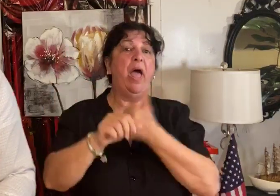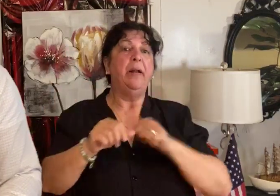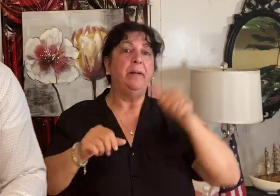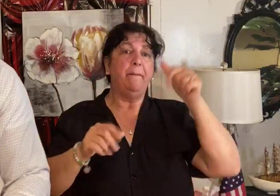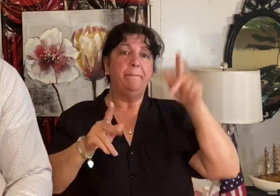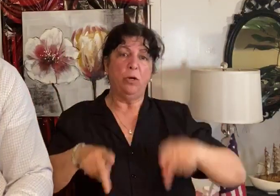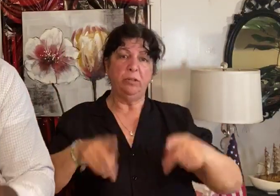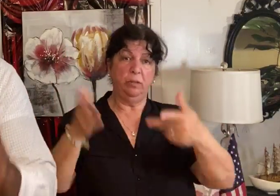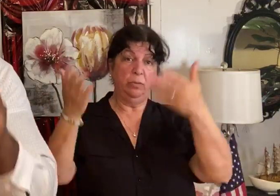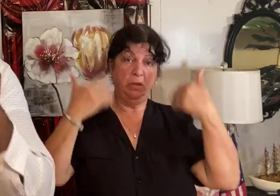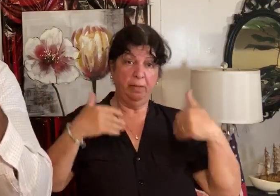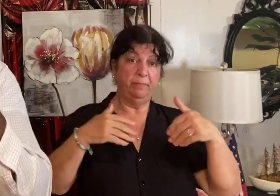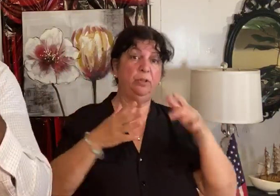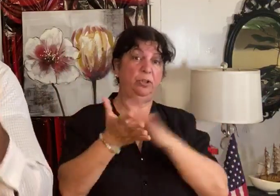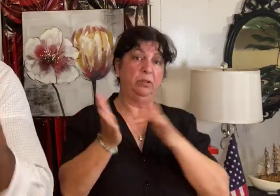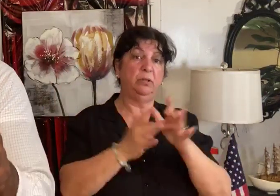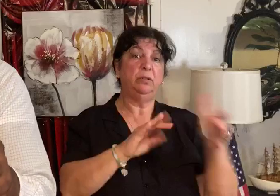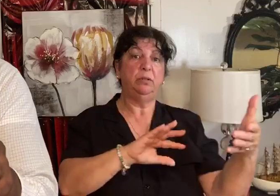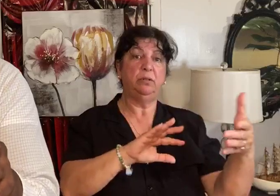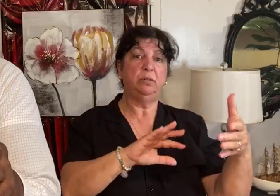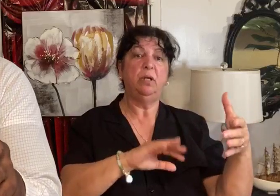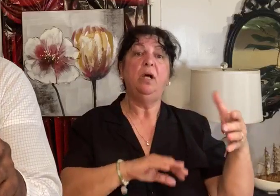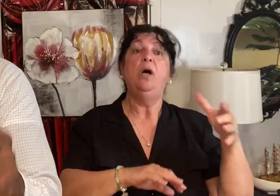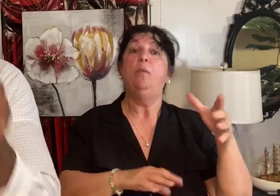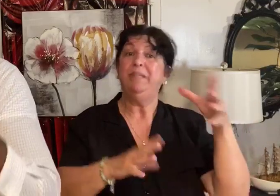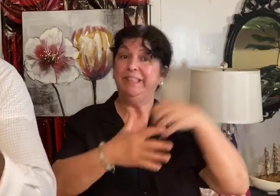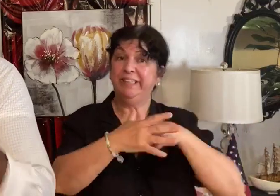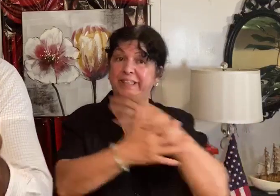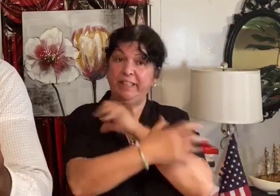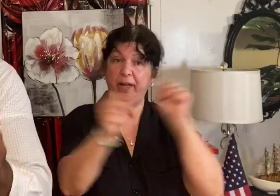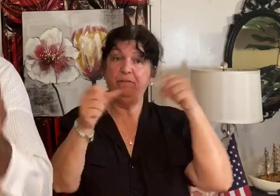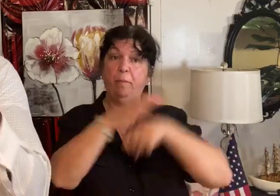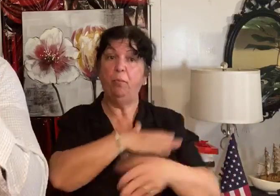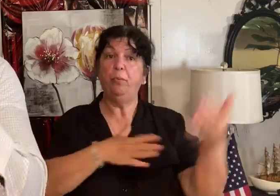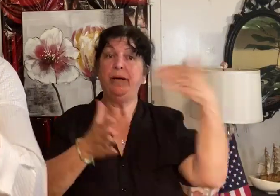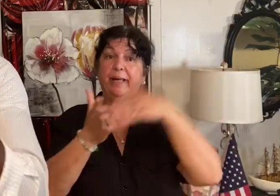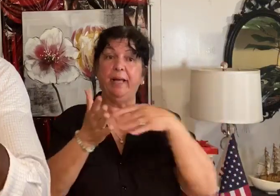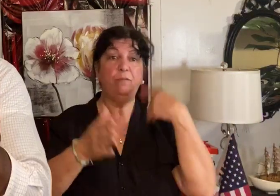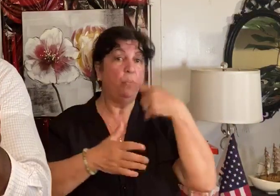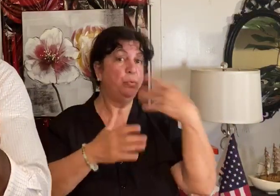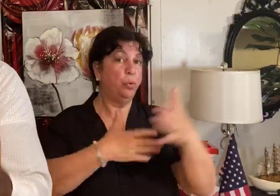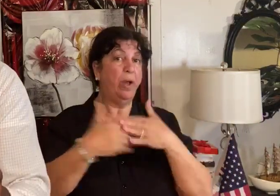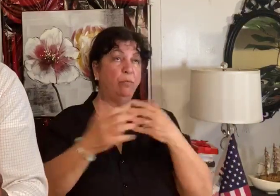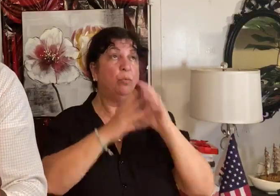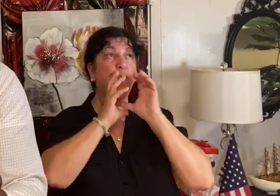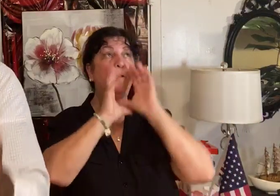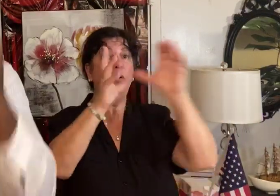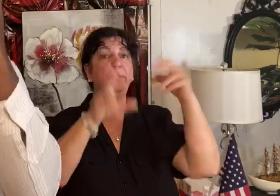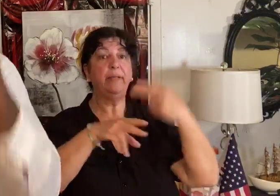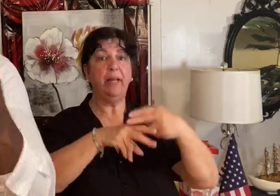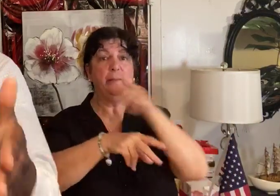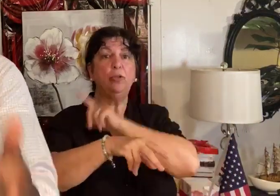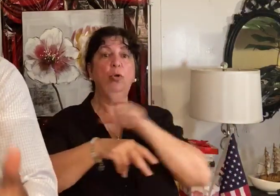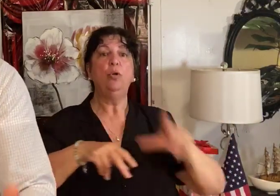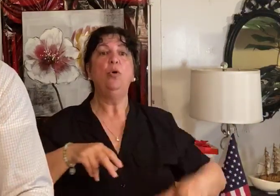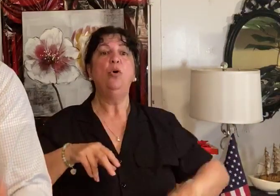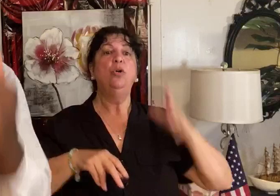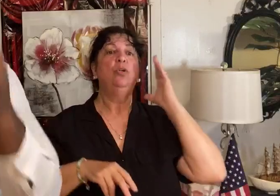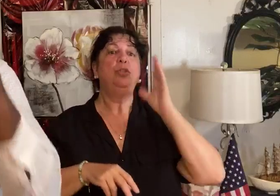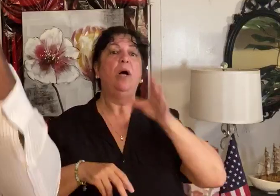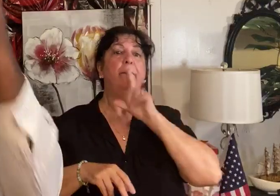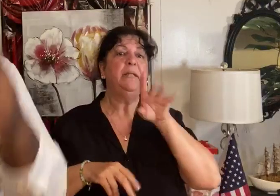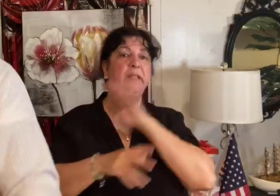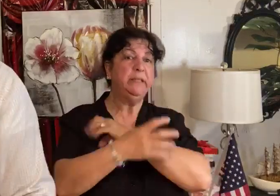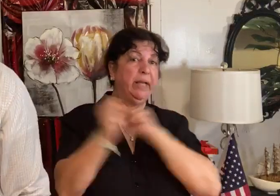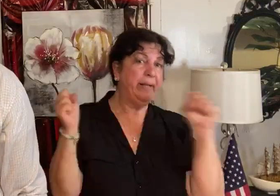to Jesus Christ, they would be saved and born again. For whosoever shall call upon the name of the Lord shall be saved.